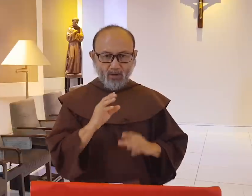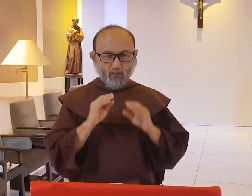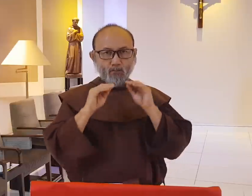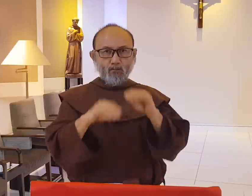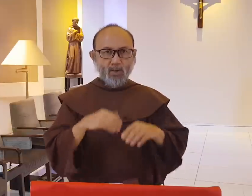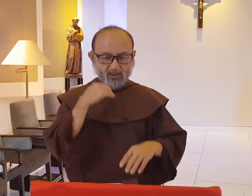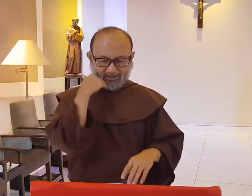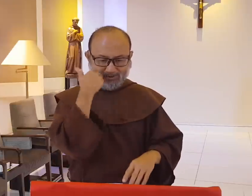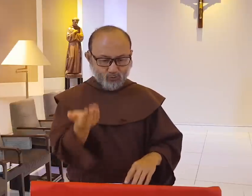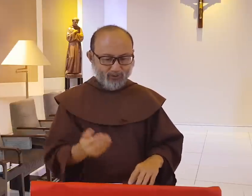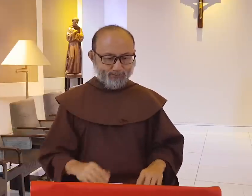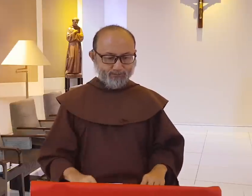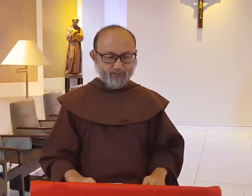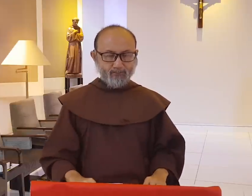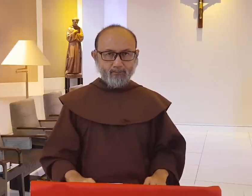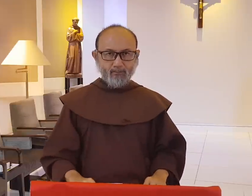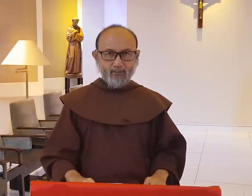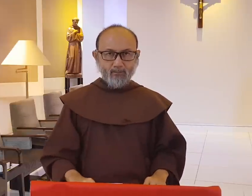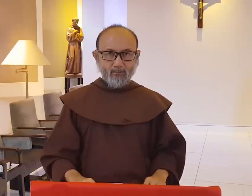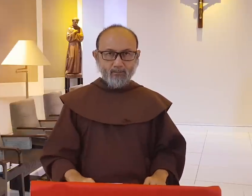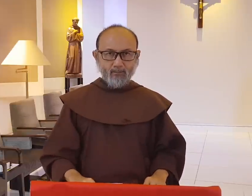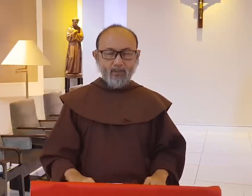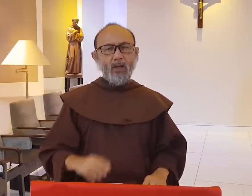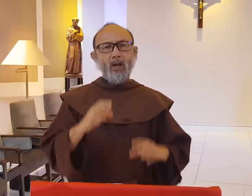lest they be put to shame.